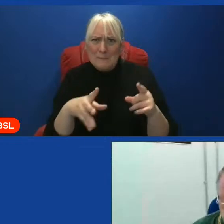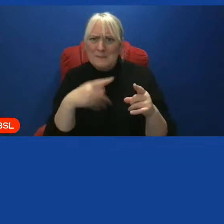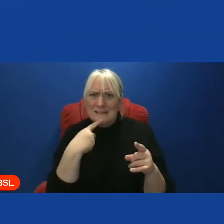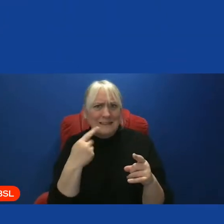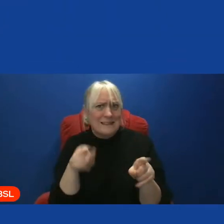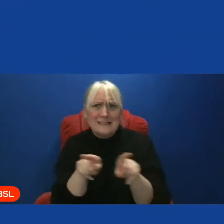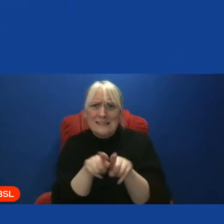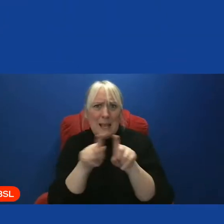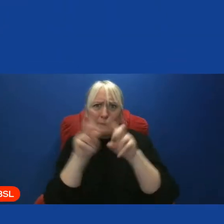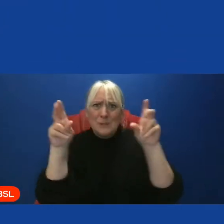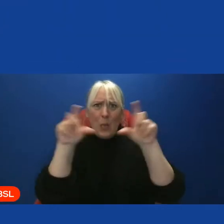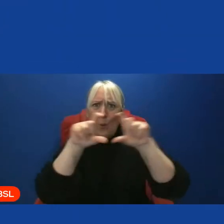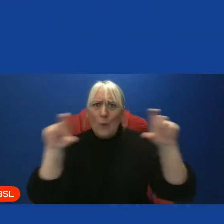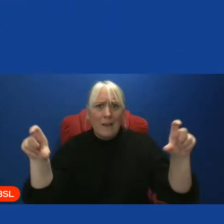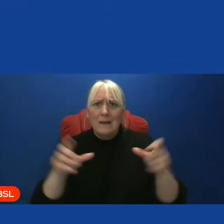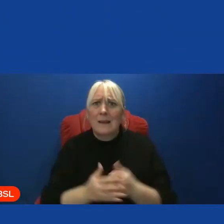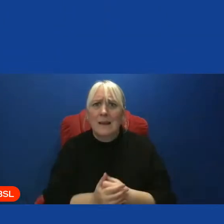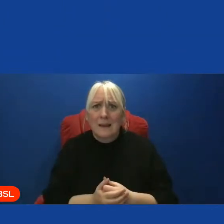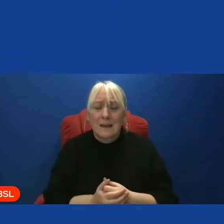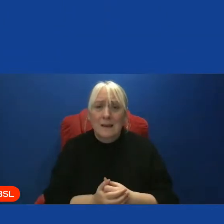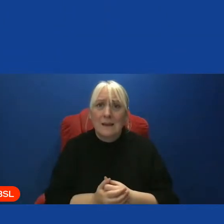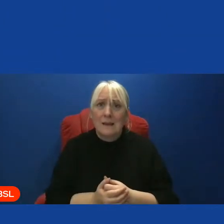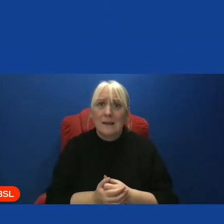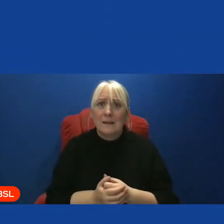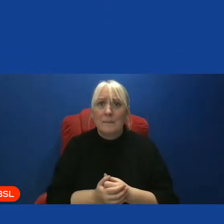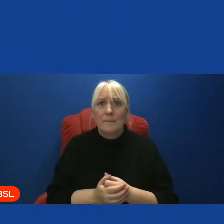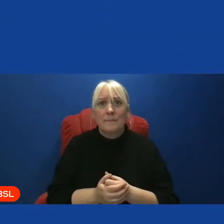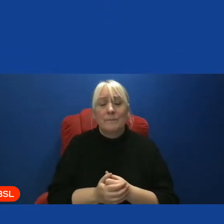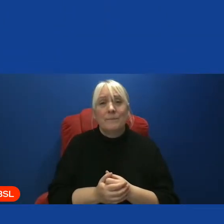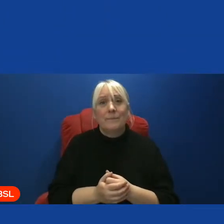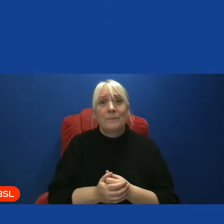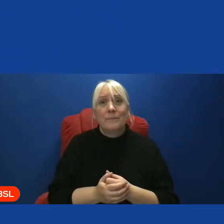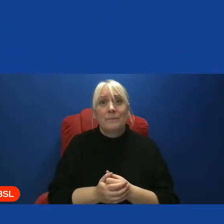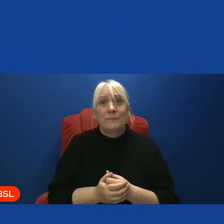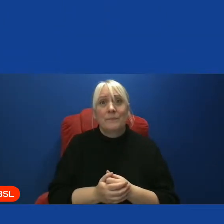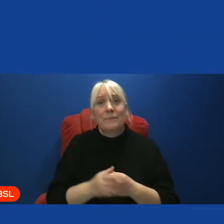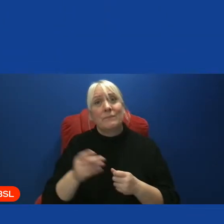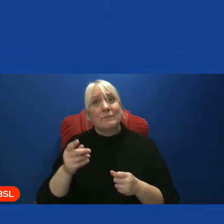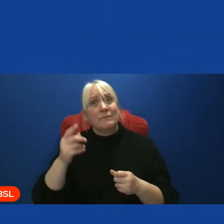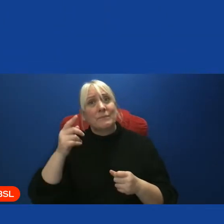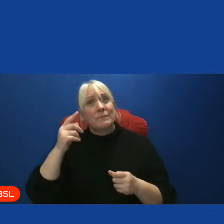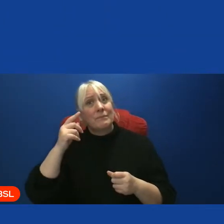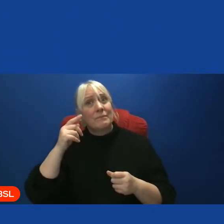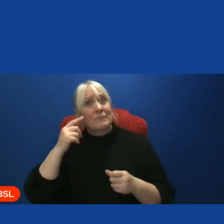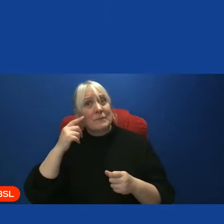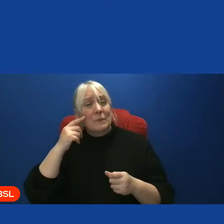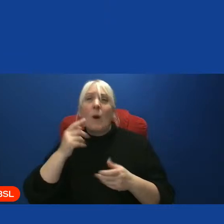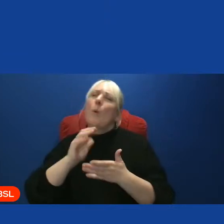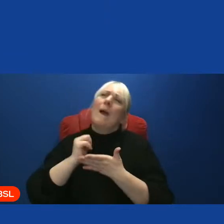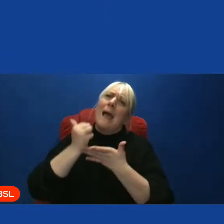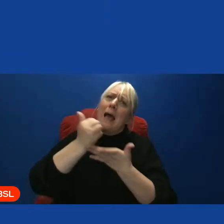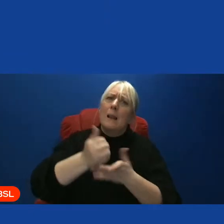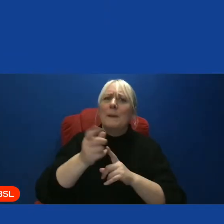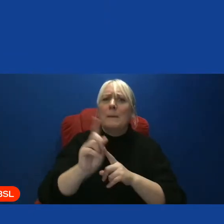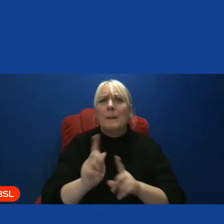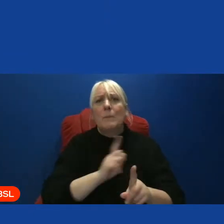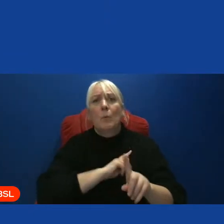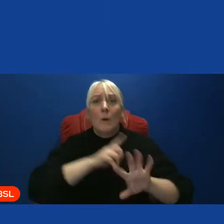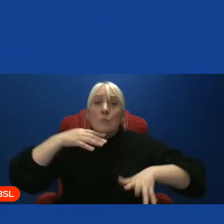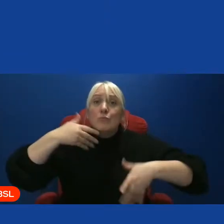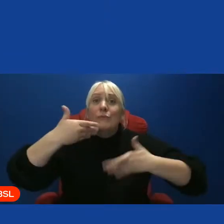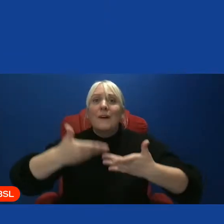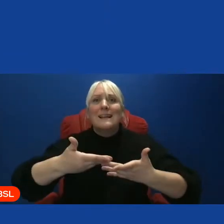We're helping people. We're helping people by providing work coaches. They don't know anything